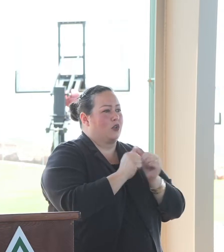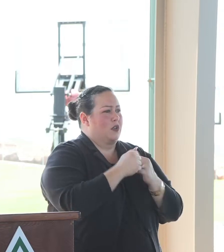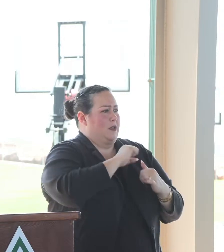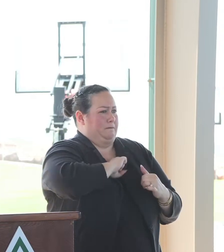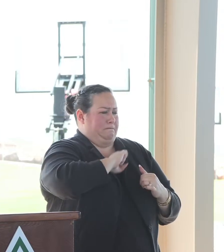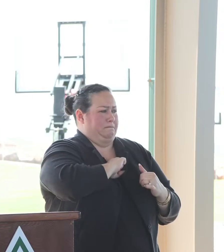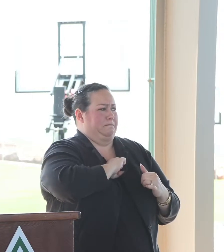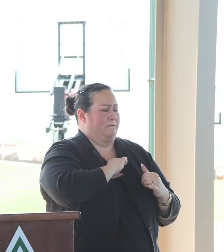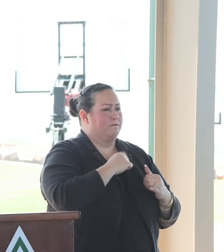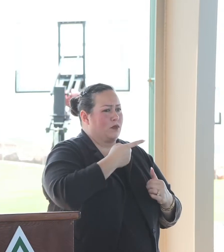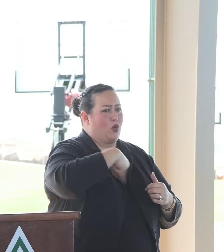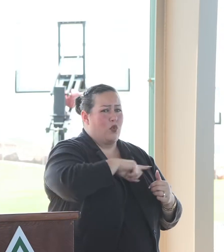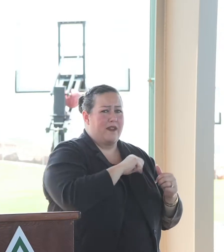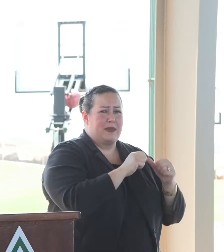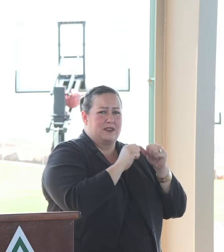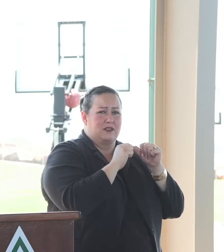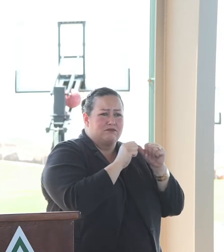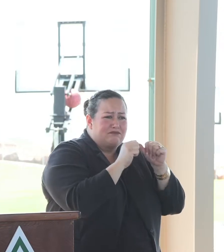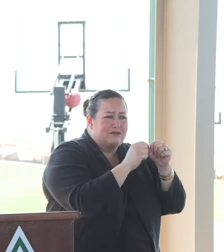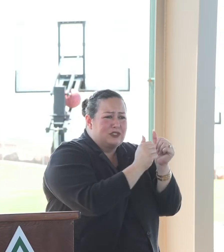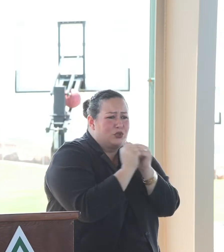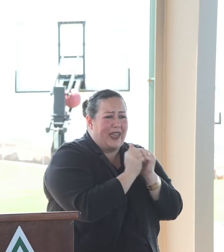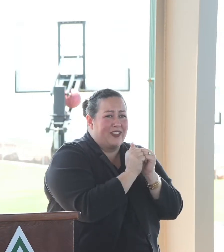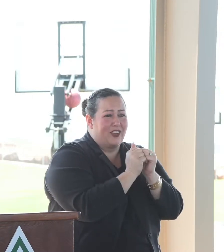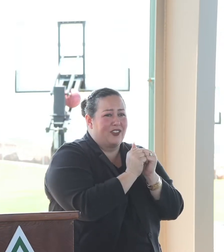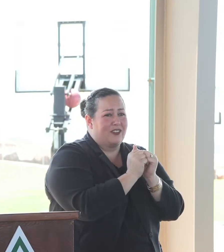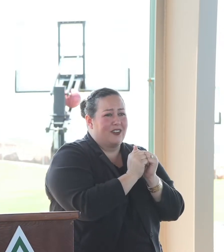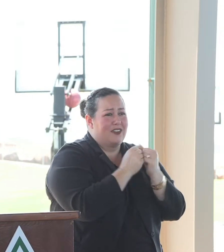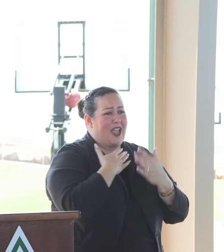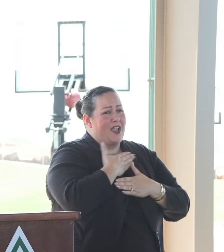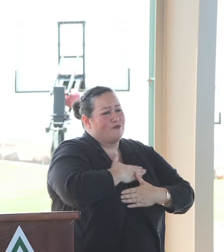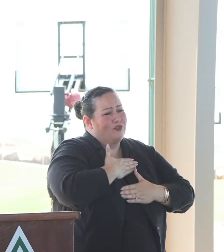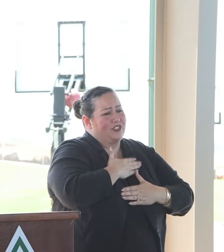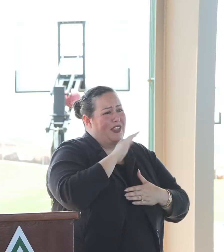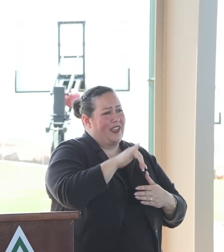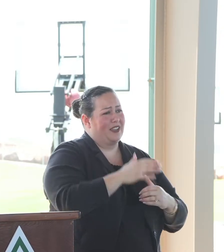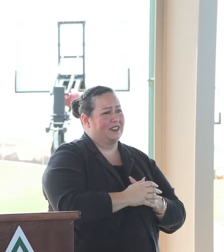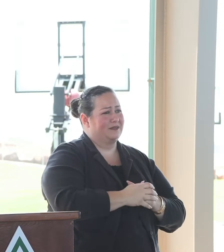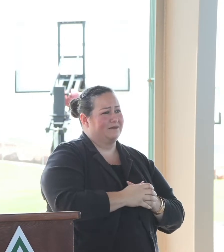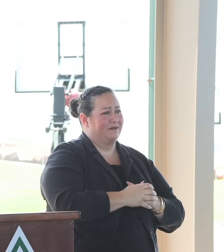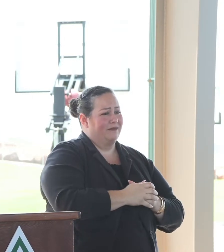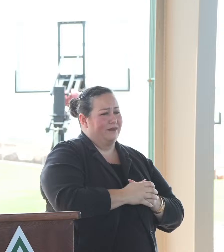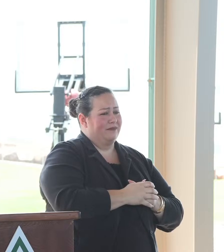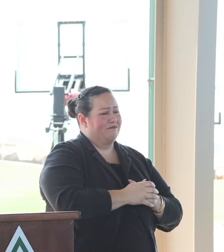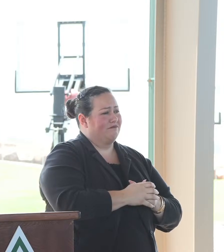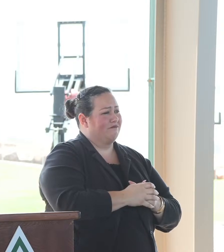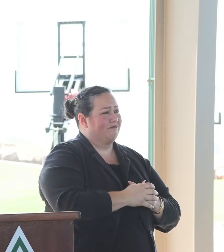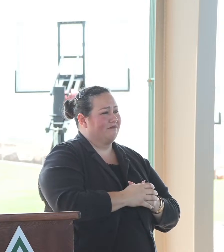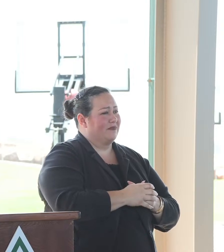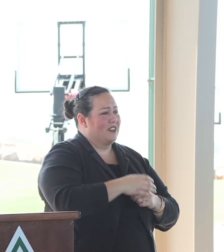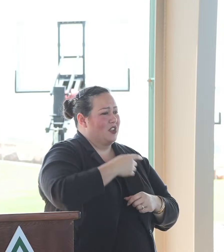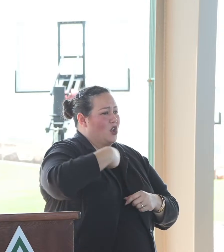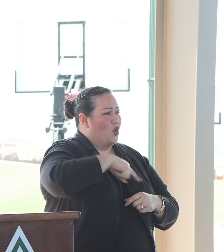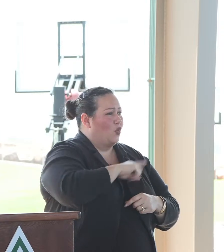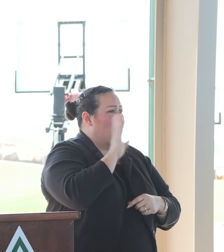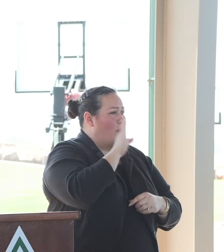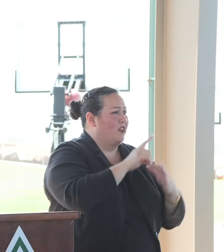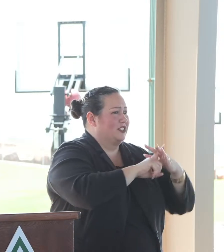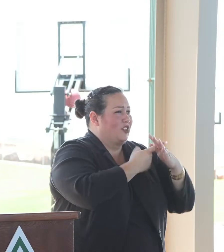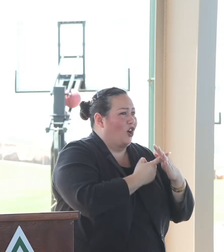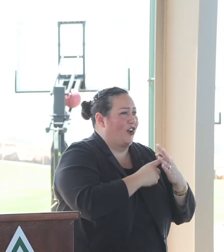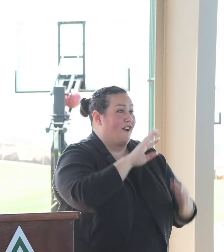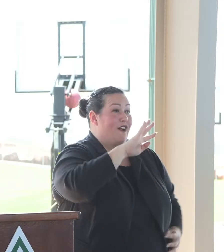and I do truly appreciate that. As we are about to embark on our 4th transition this school year, we